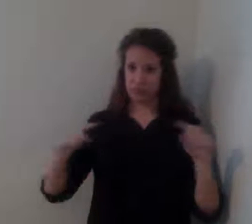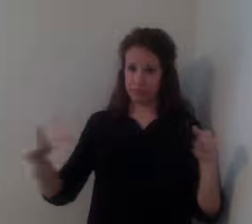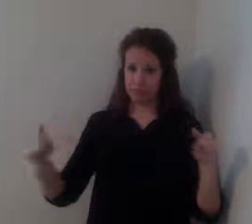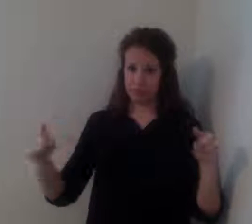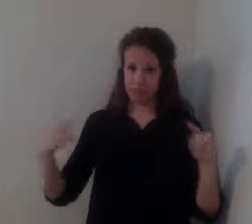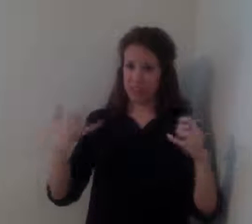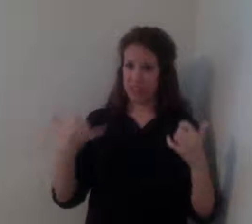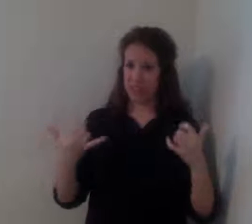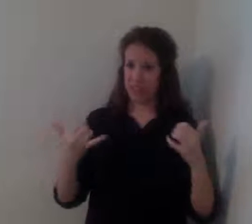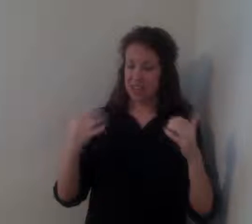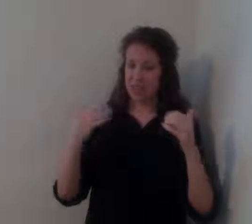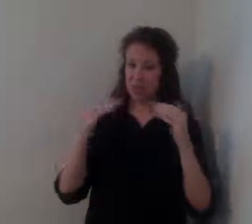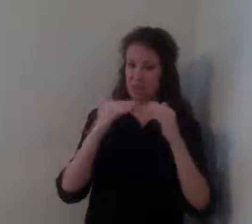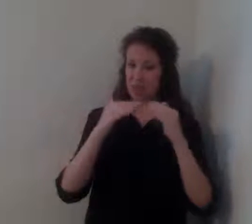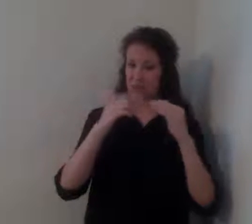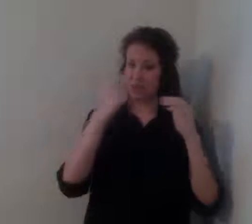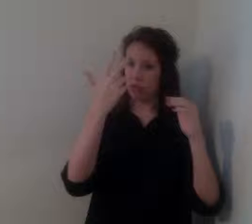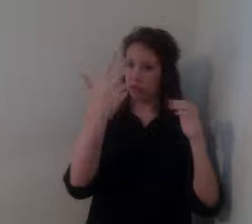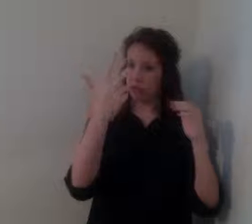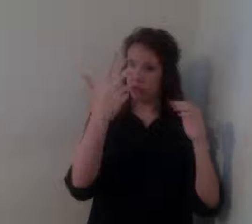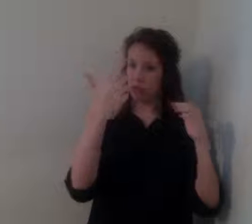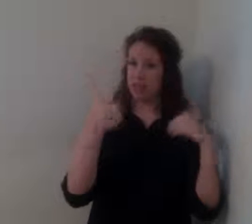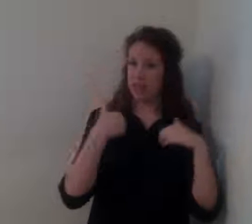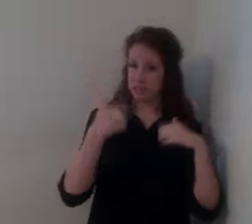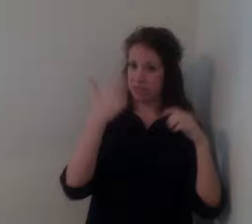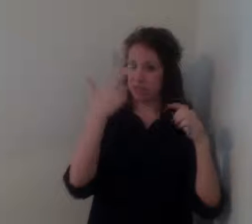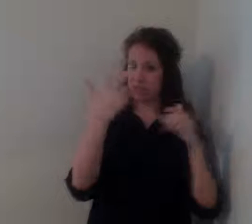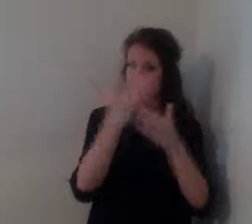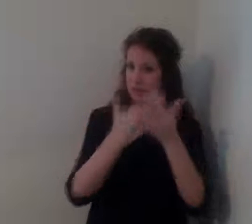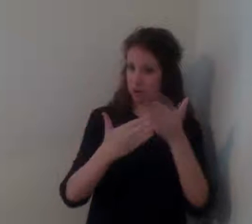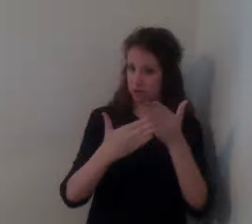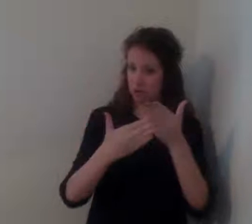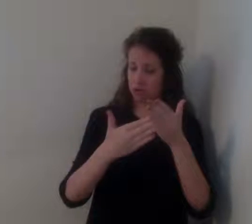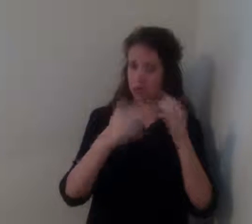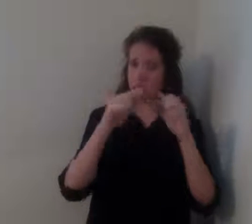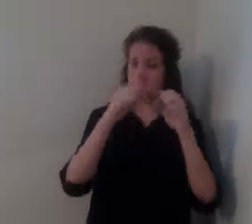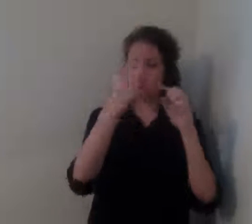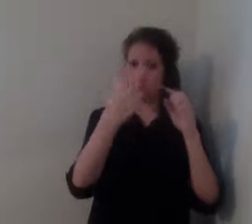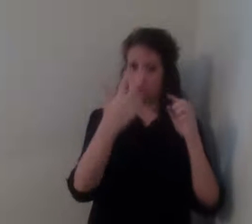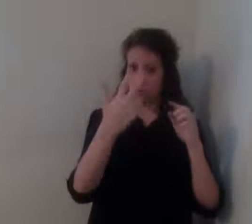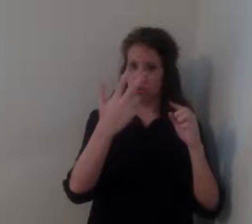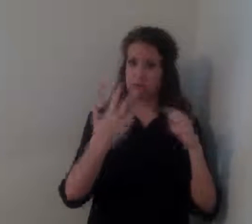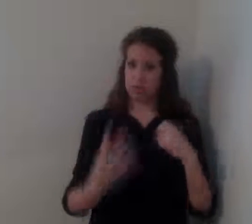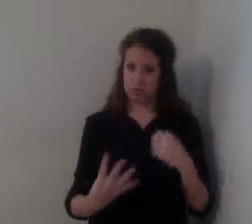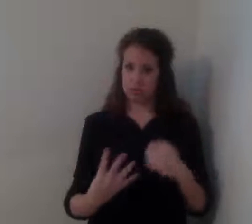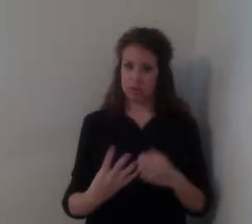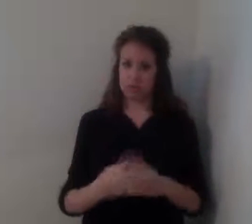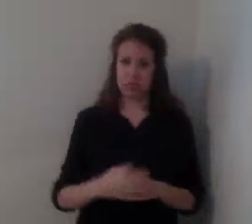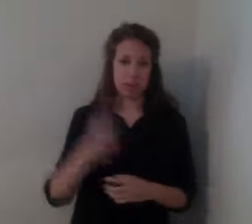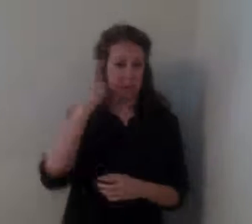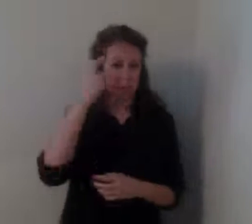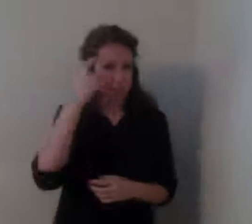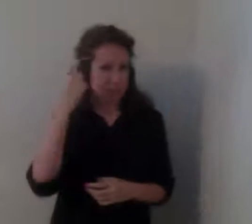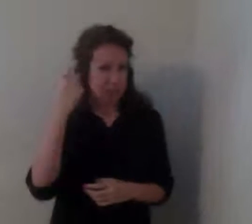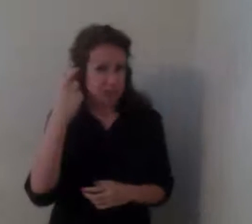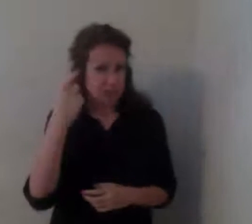So I have 3 over 4, or 3/4 of a circle. Make sense so far? Good. Let's try another example.